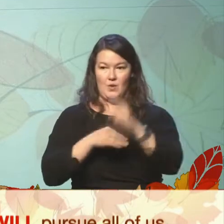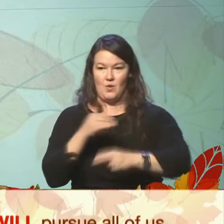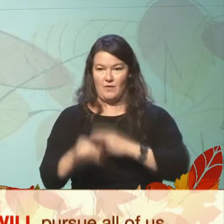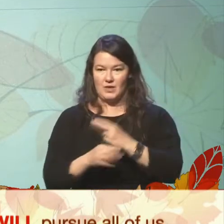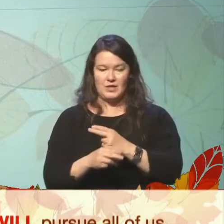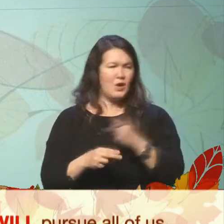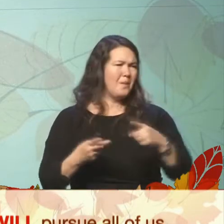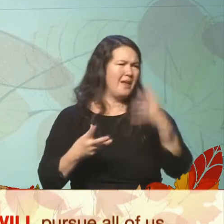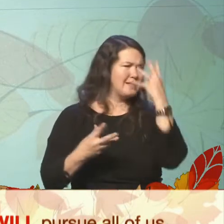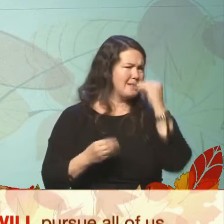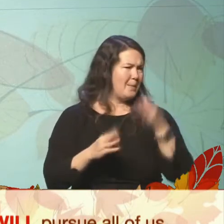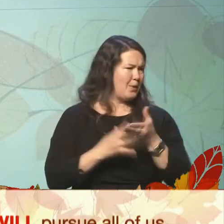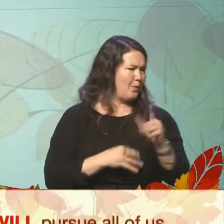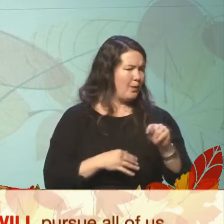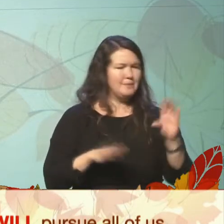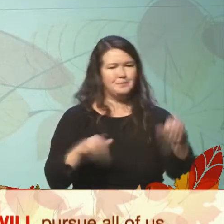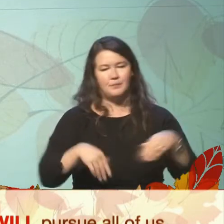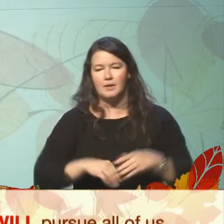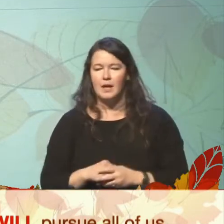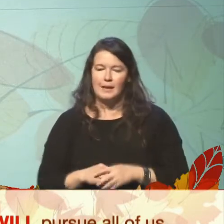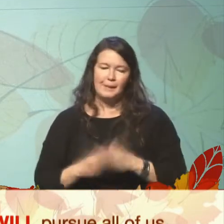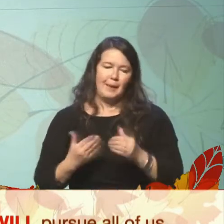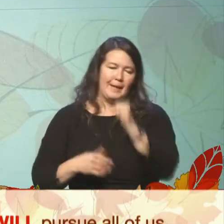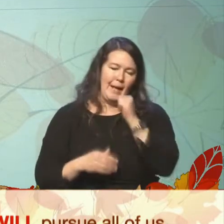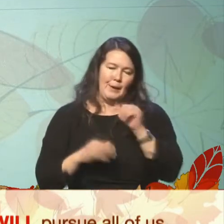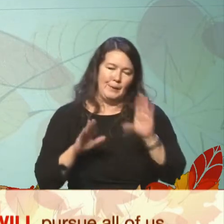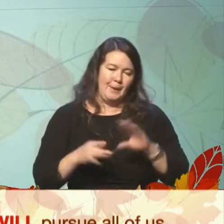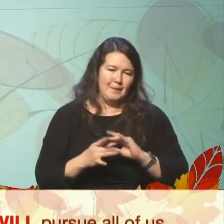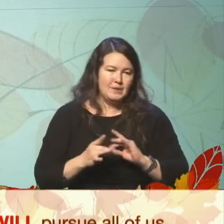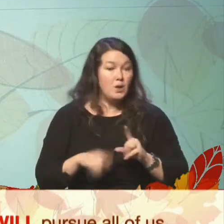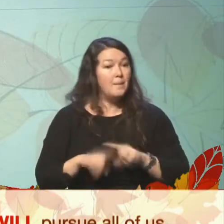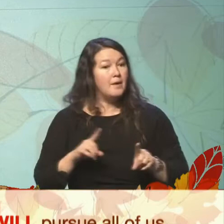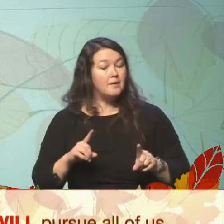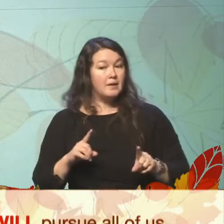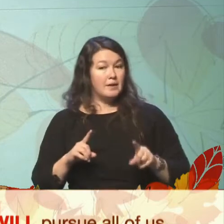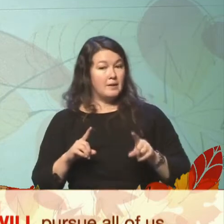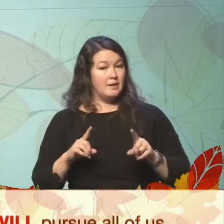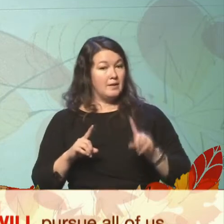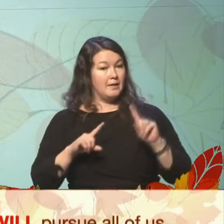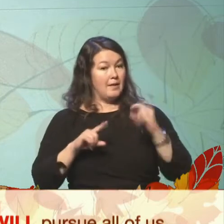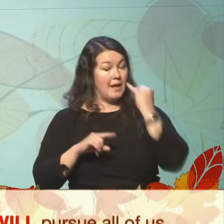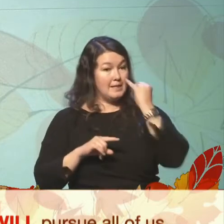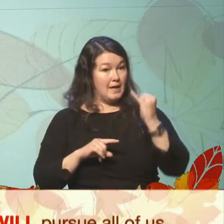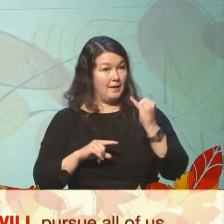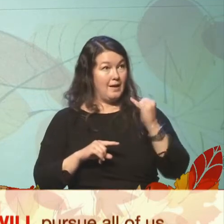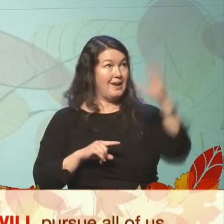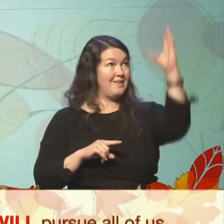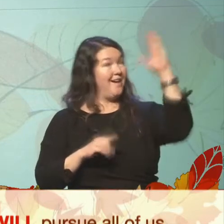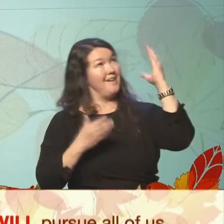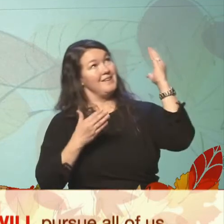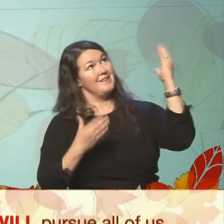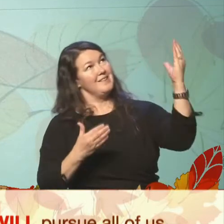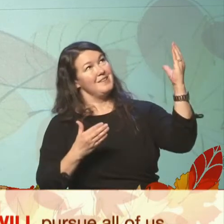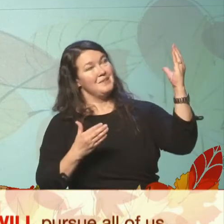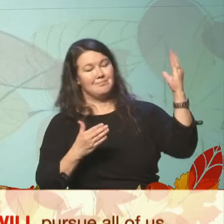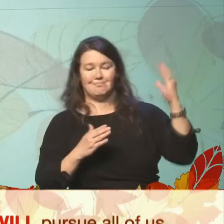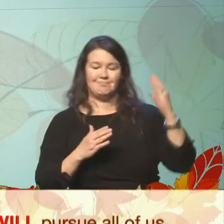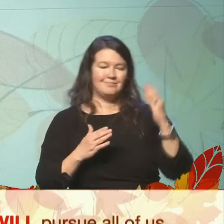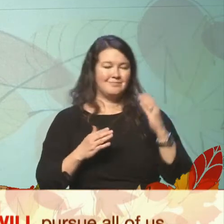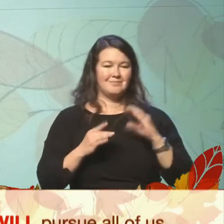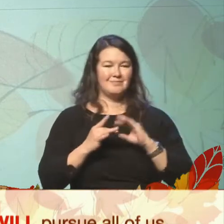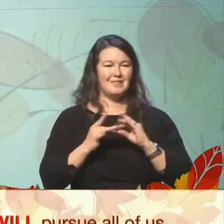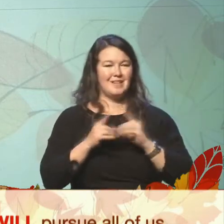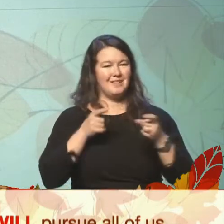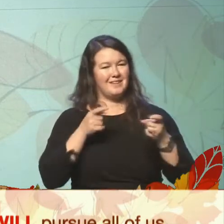great message, but hey. This big idea that God is the divine householder, our Father, and when I choose to